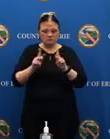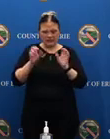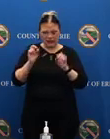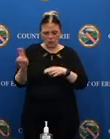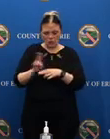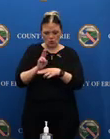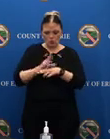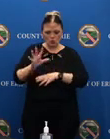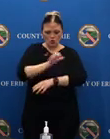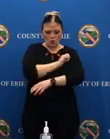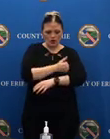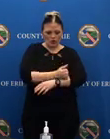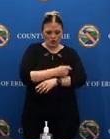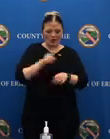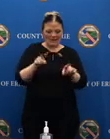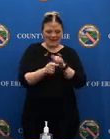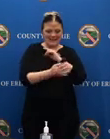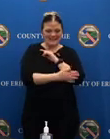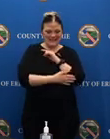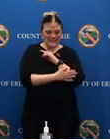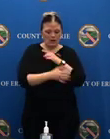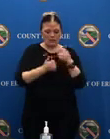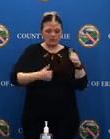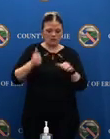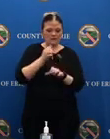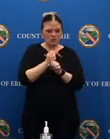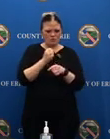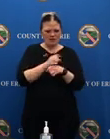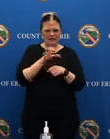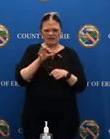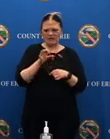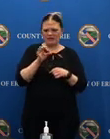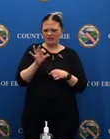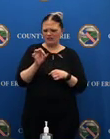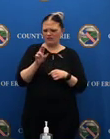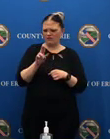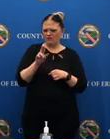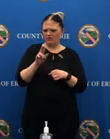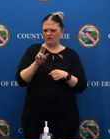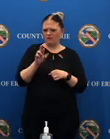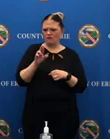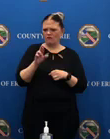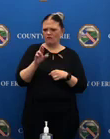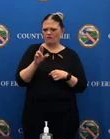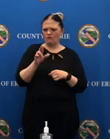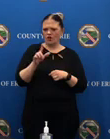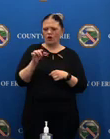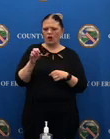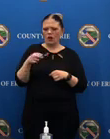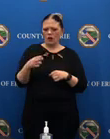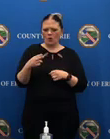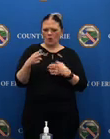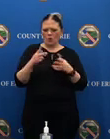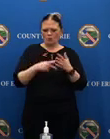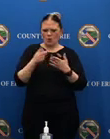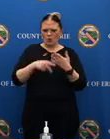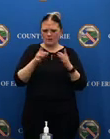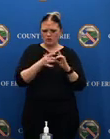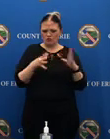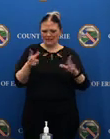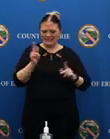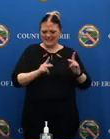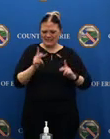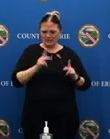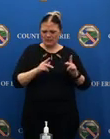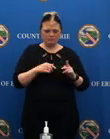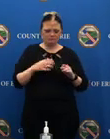authority as the county executive to create a furlough program to get people out who are sentenced, such as what they did downstate in New York City?